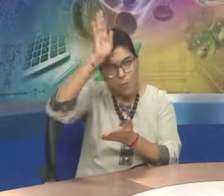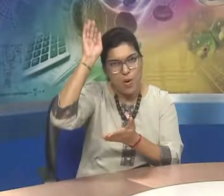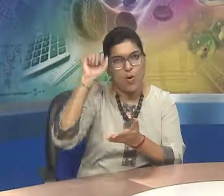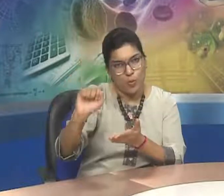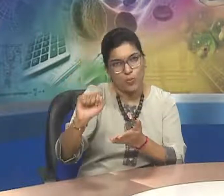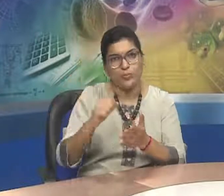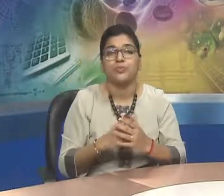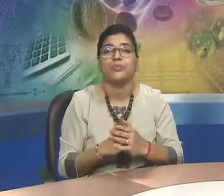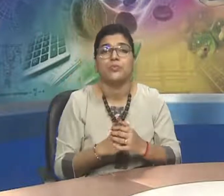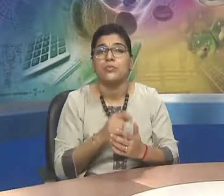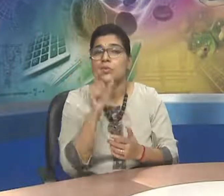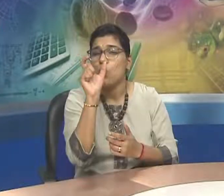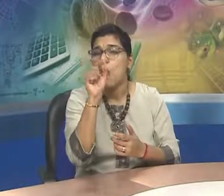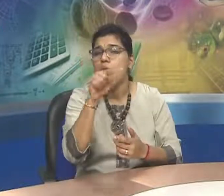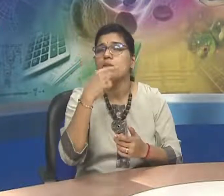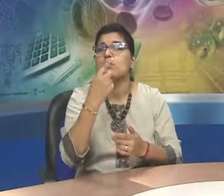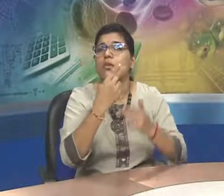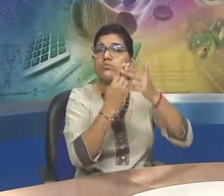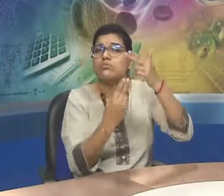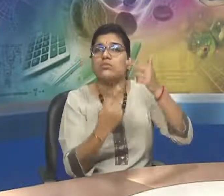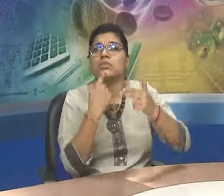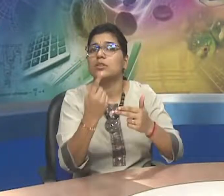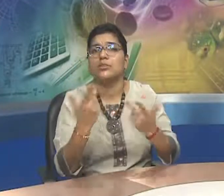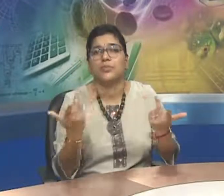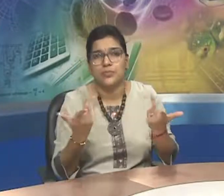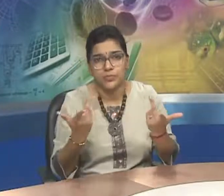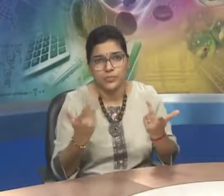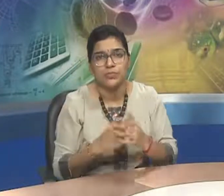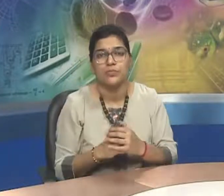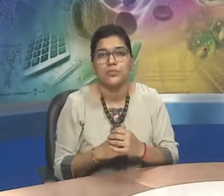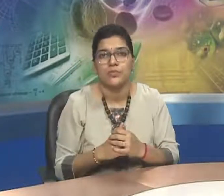This word again comes from the Latin language.